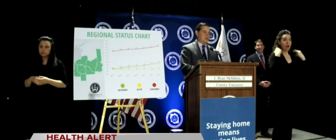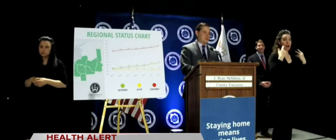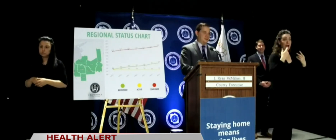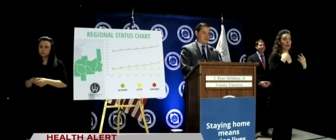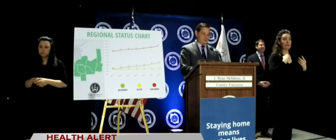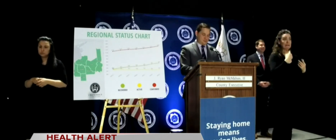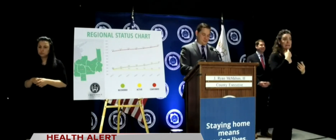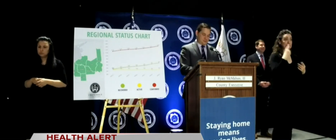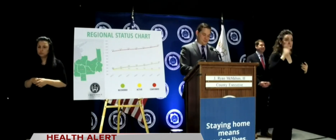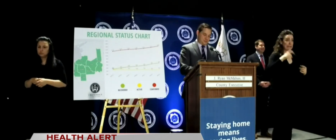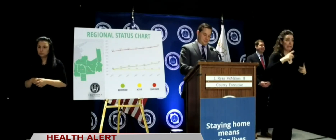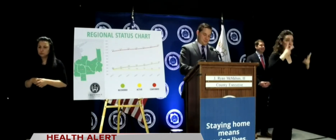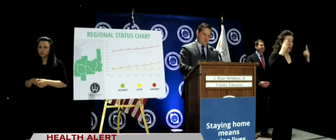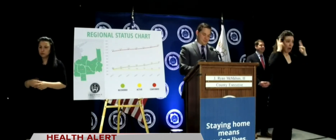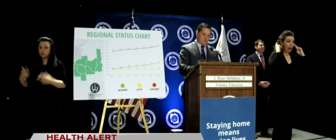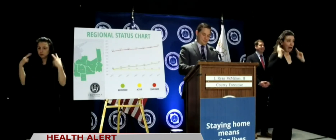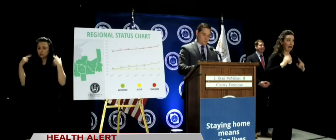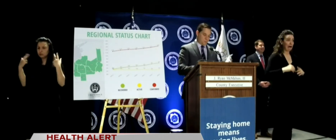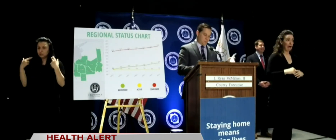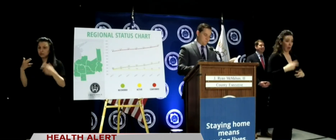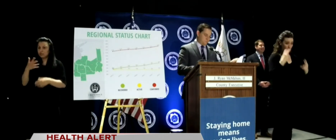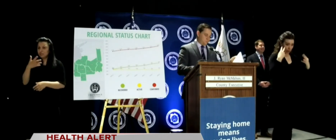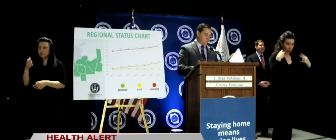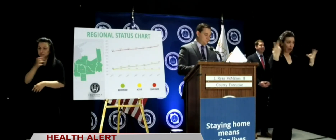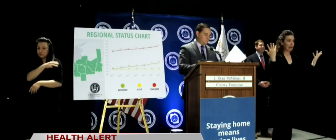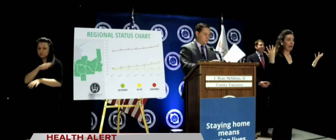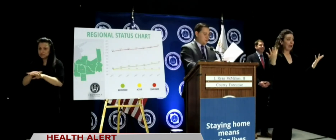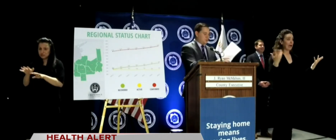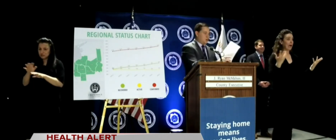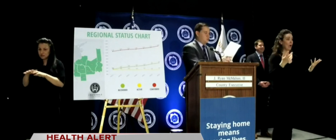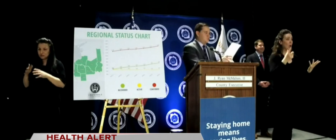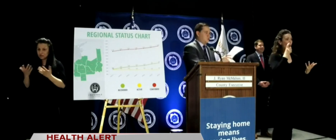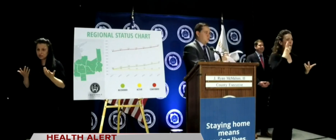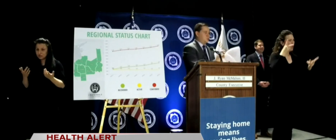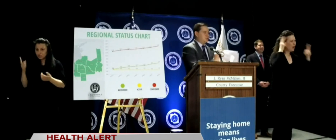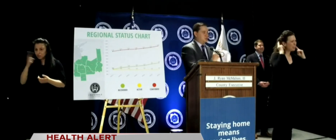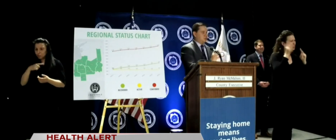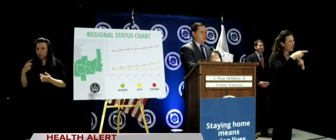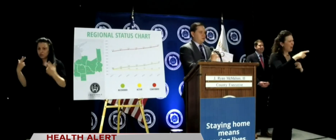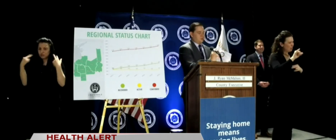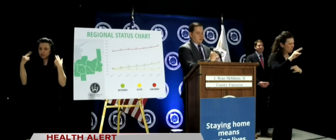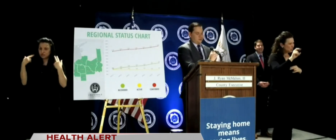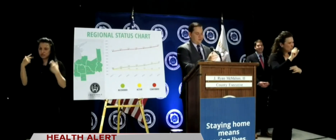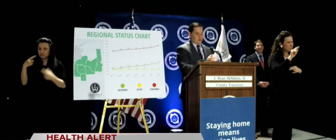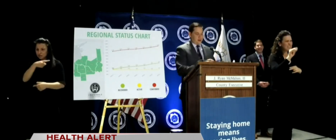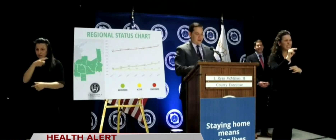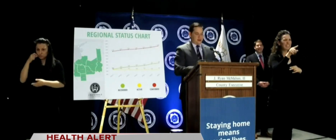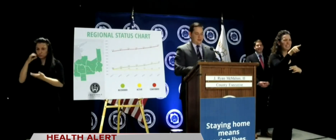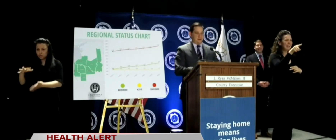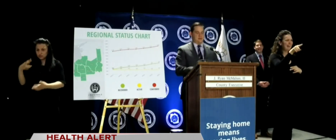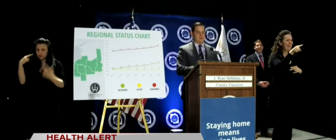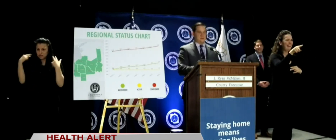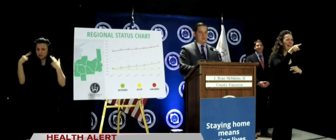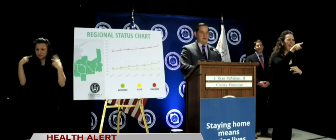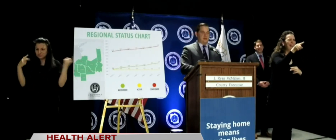kidding. What have you been doing? Has Justin been cutting your hair? No, so it's funny. I